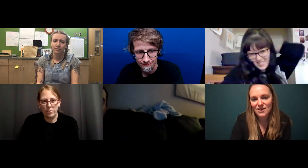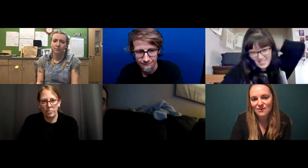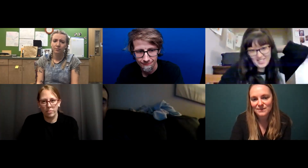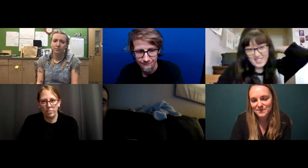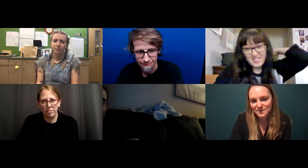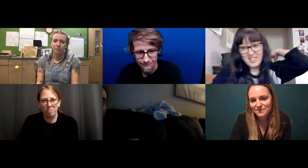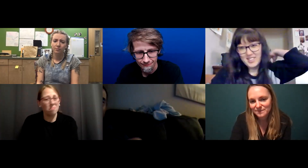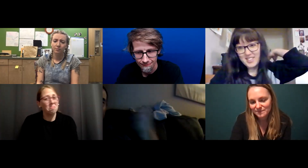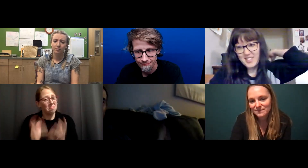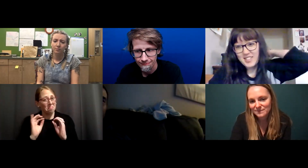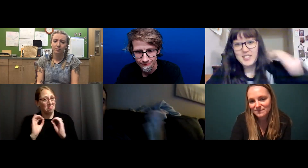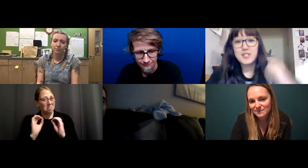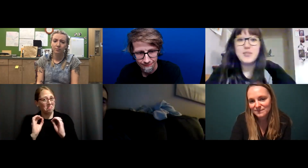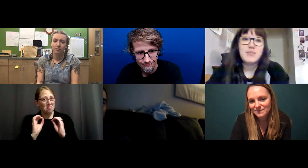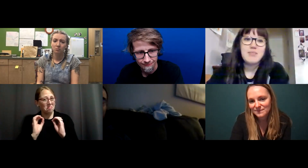No.